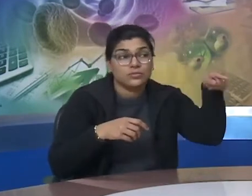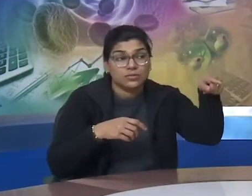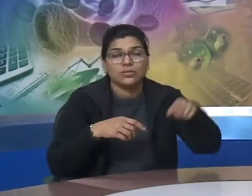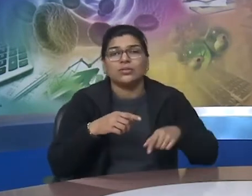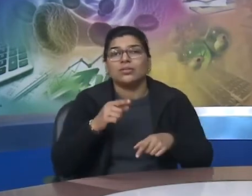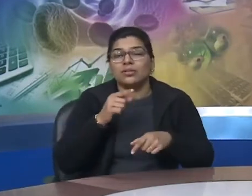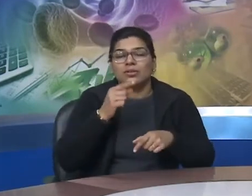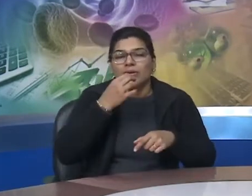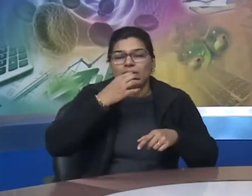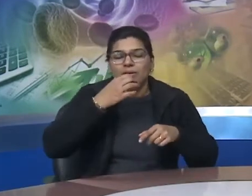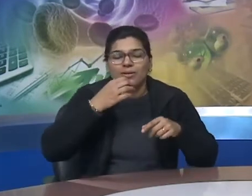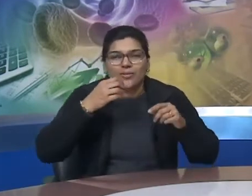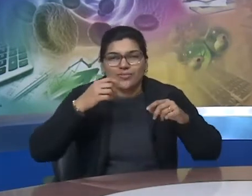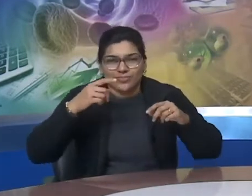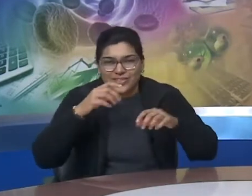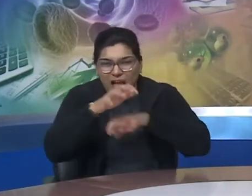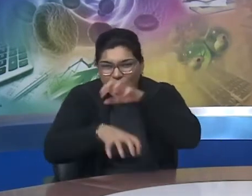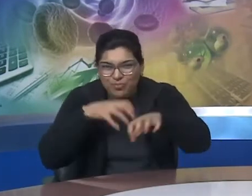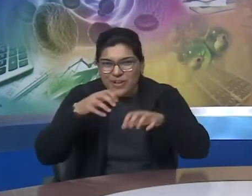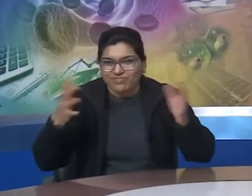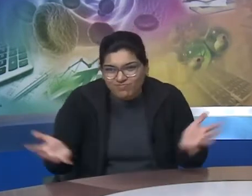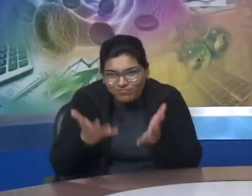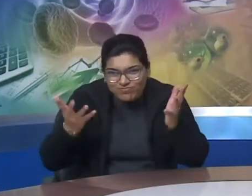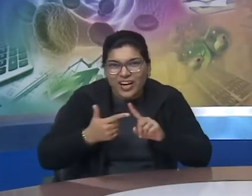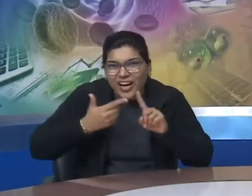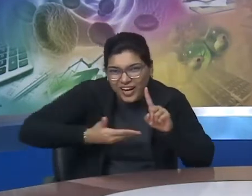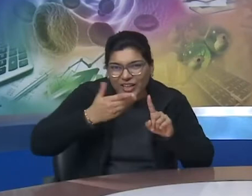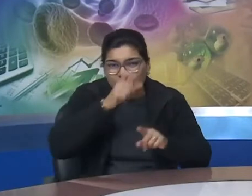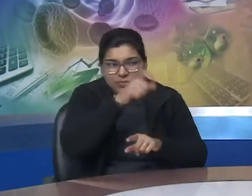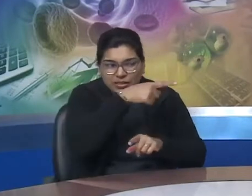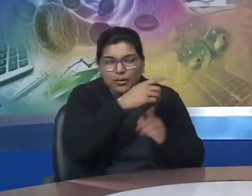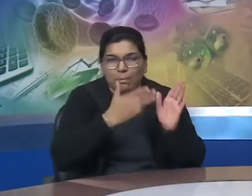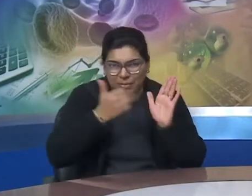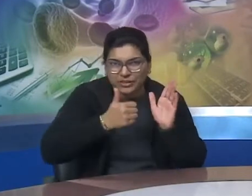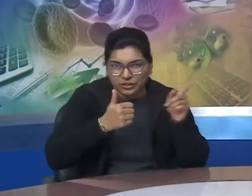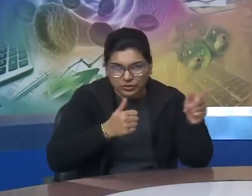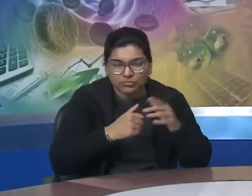"No one is going to school."